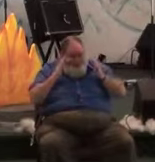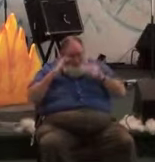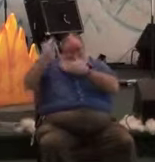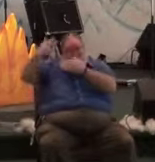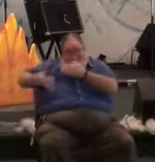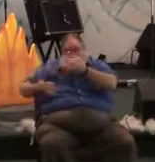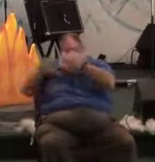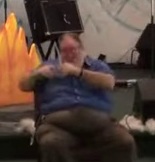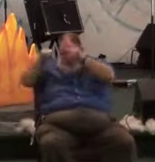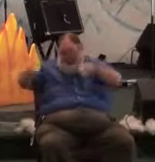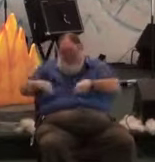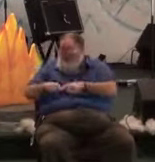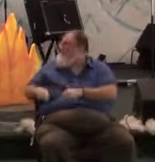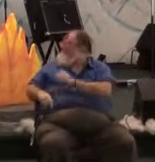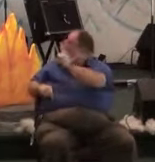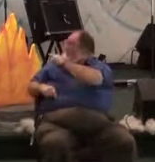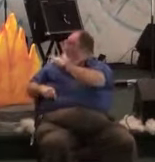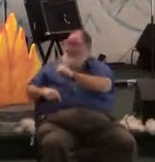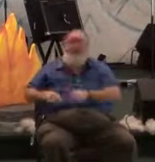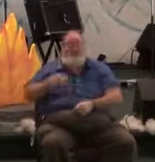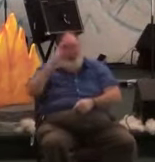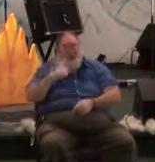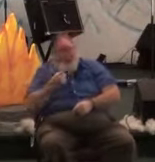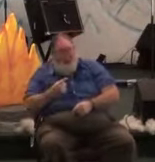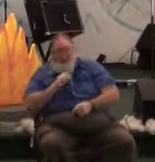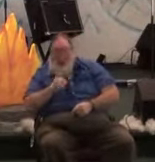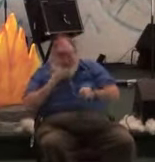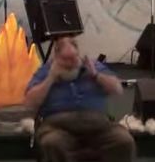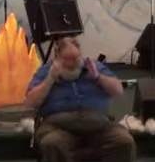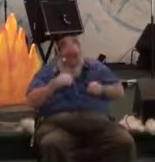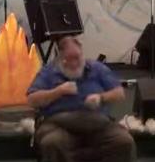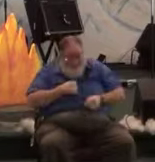This is God telling you not to listen to me, to pay attention up there.